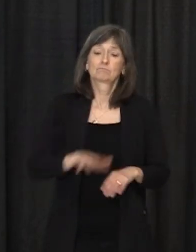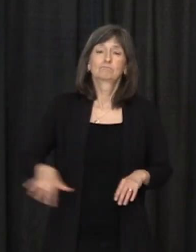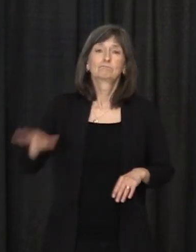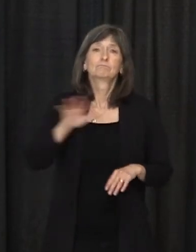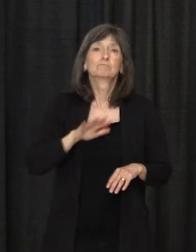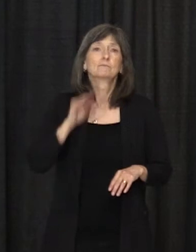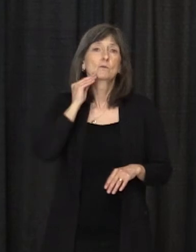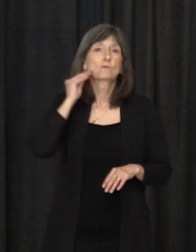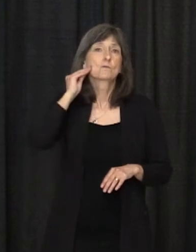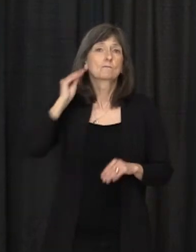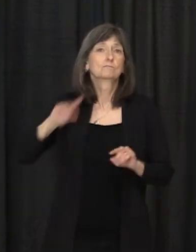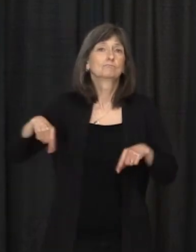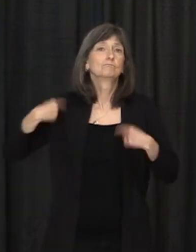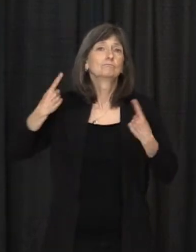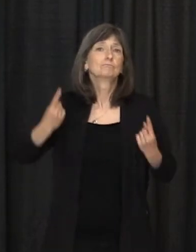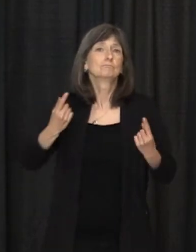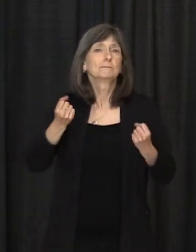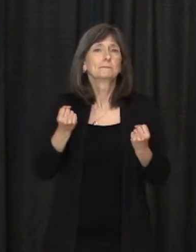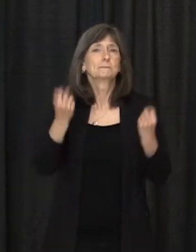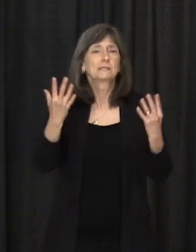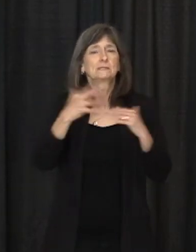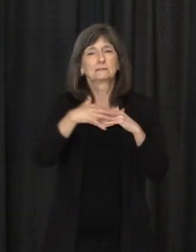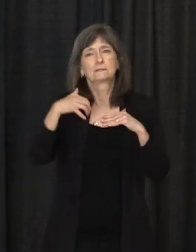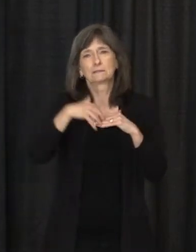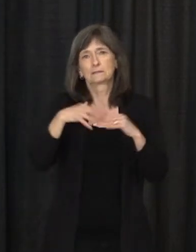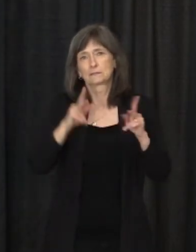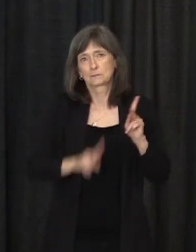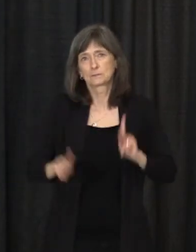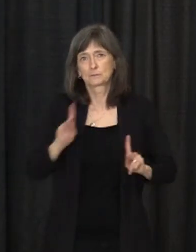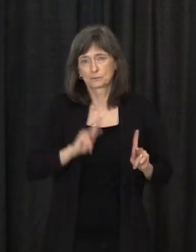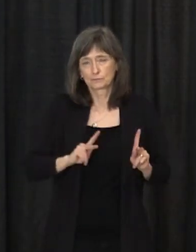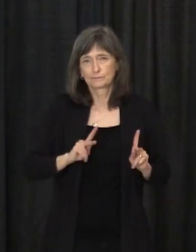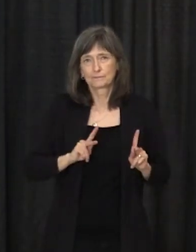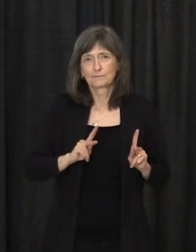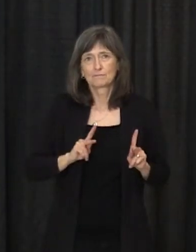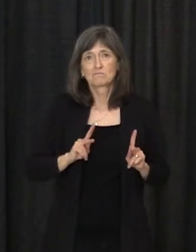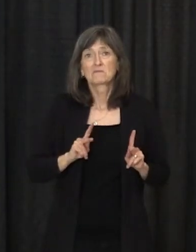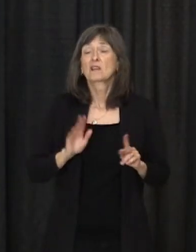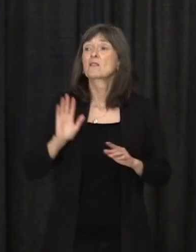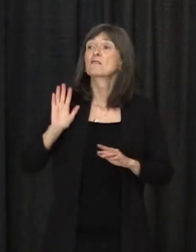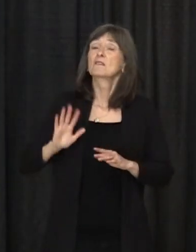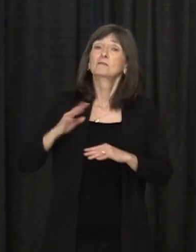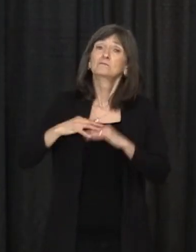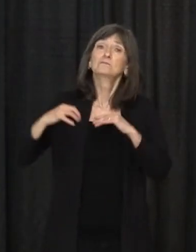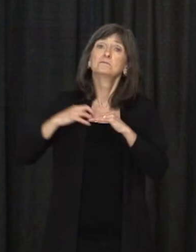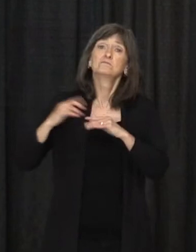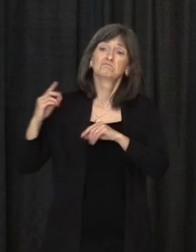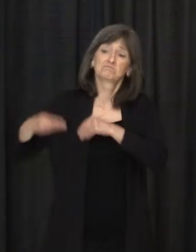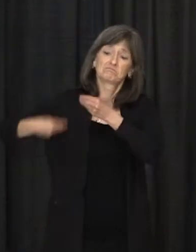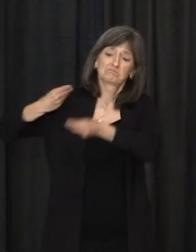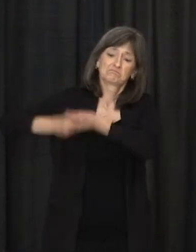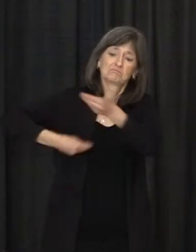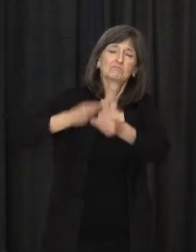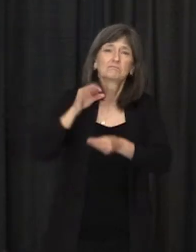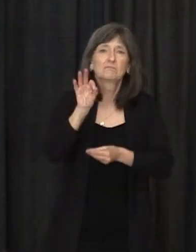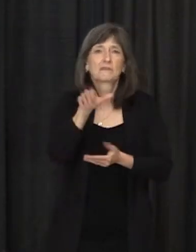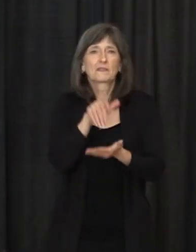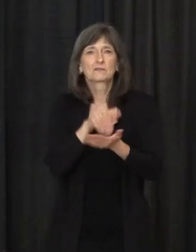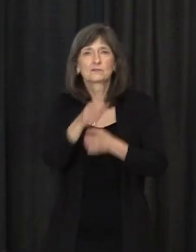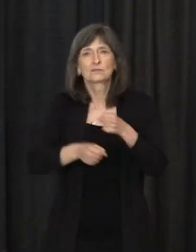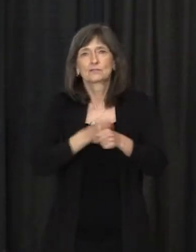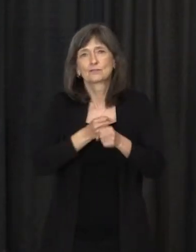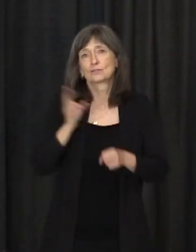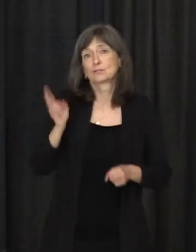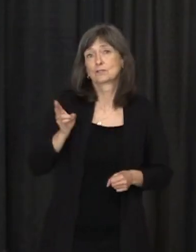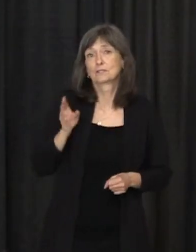of many diverse populations of Indigenous people who have contributed to 9,000 years of history, including